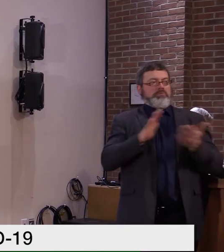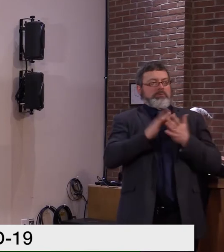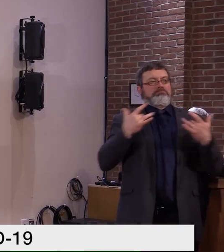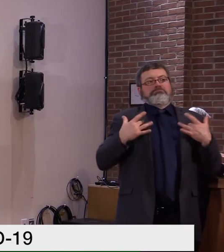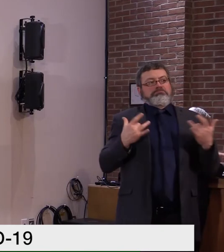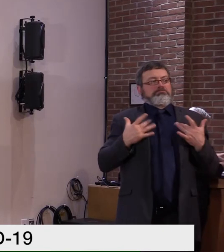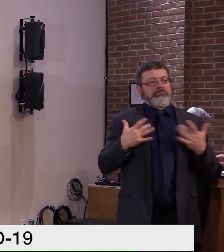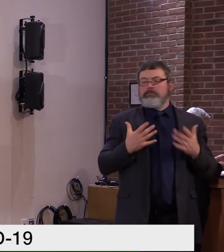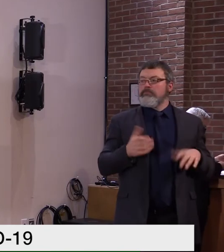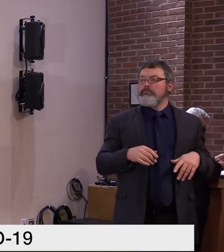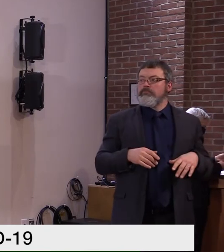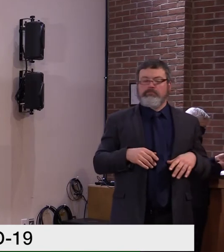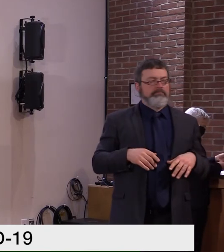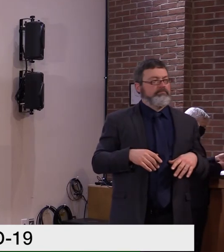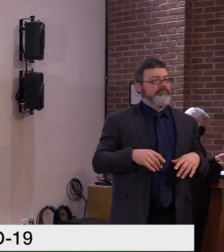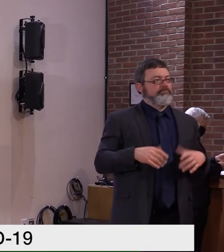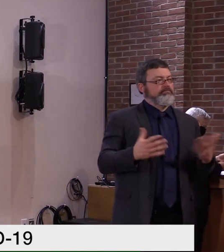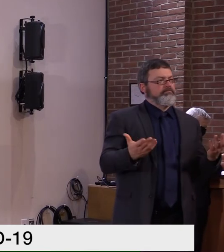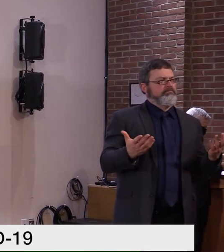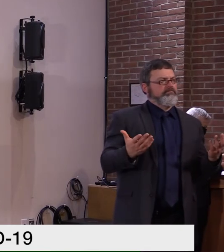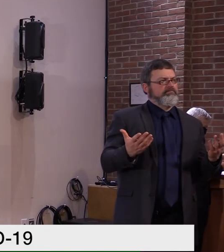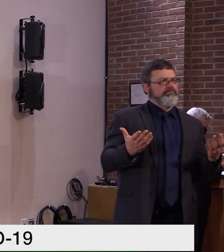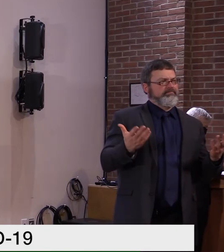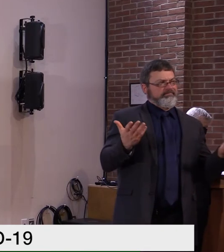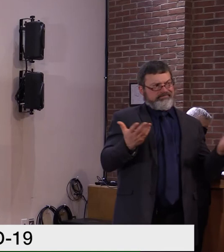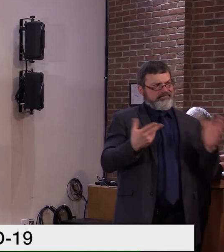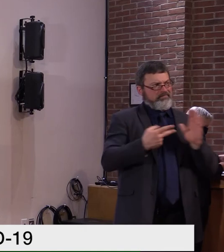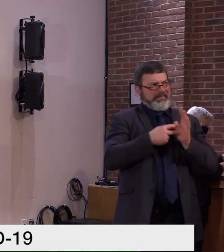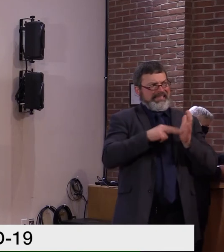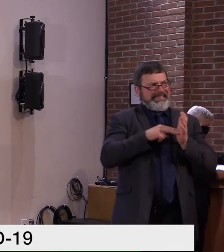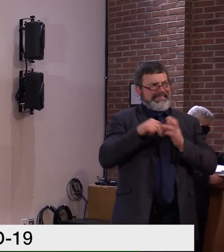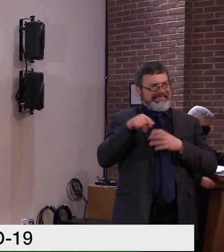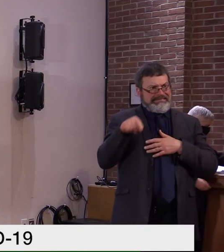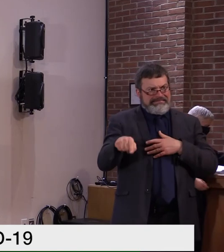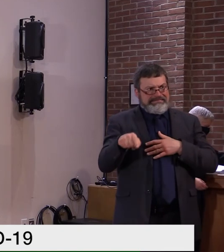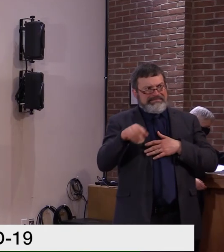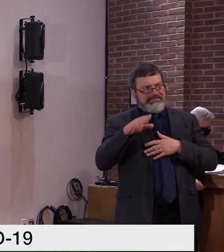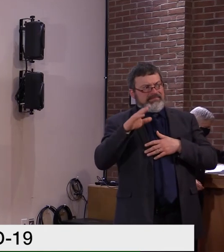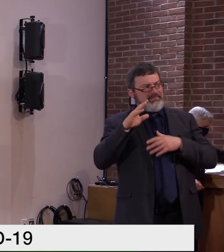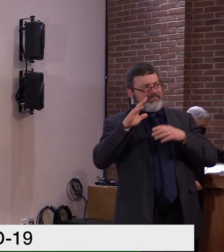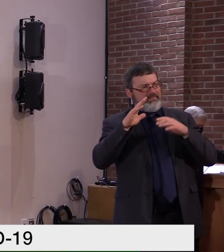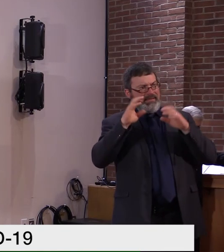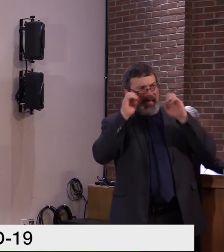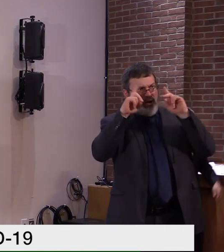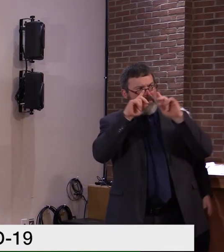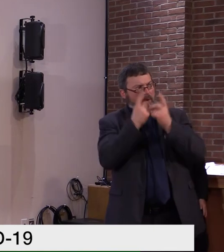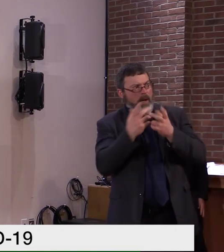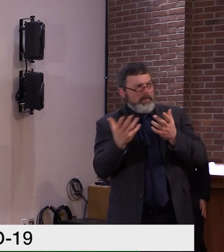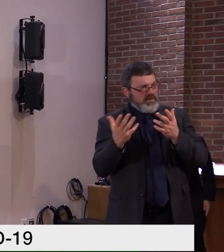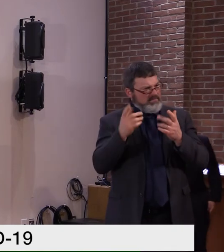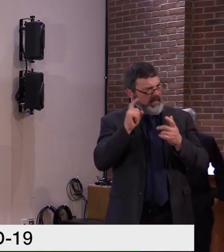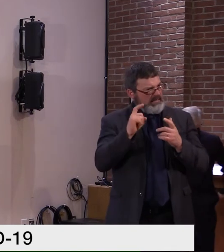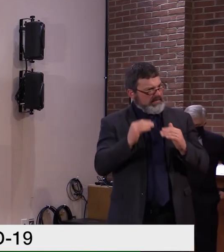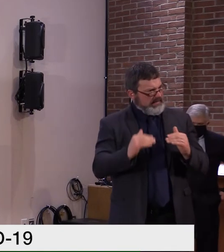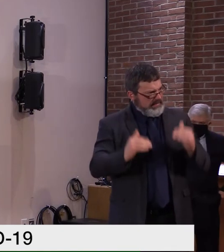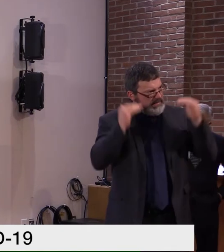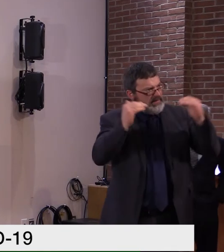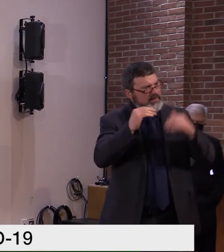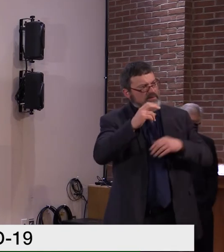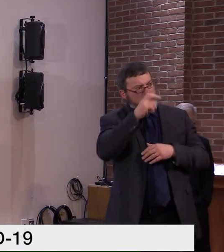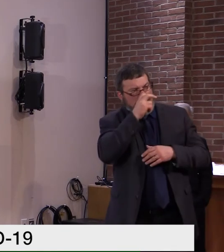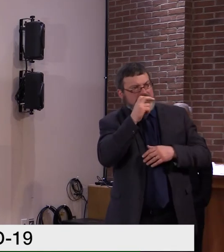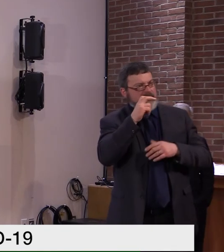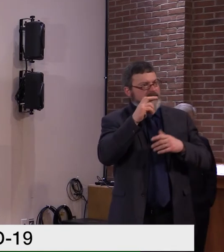these screening questions are being asked every day and being answered honestly and properly?